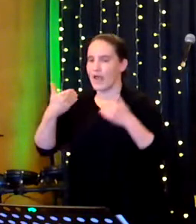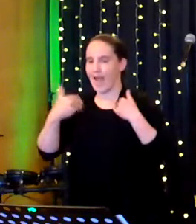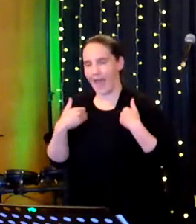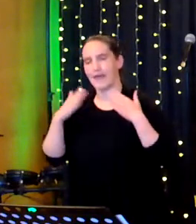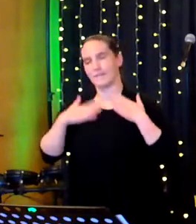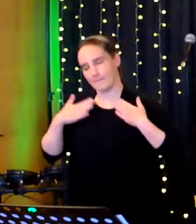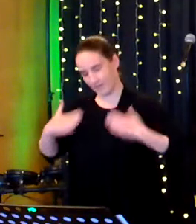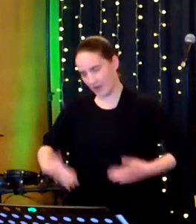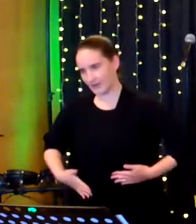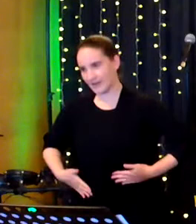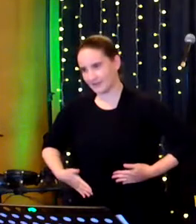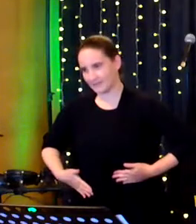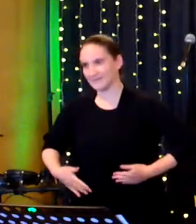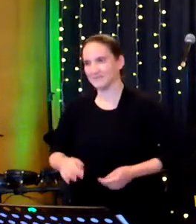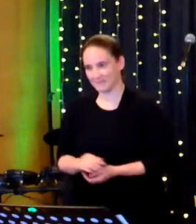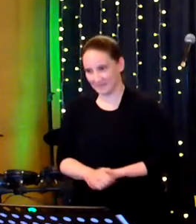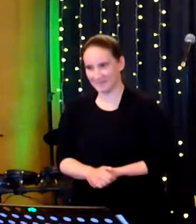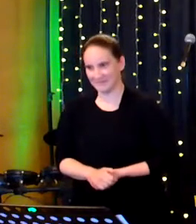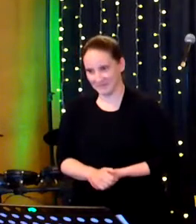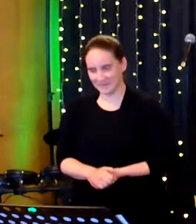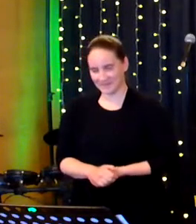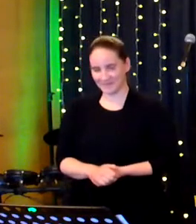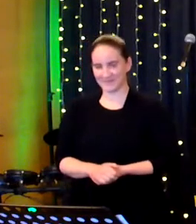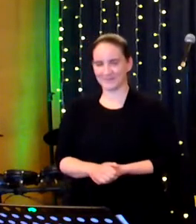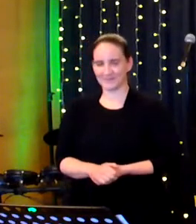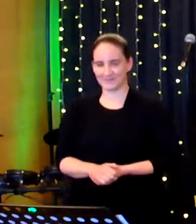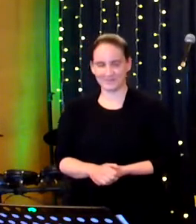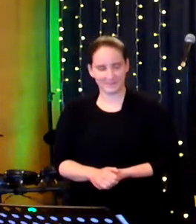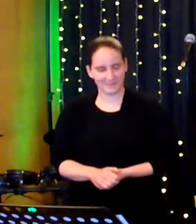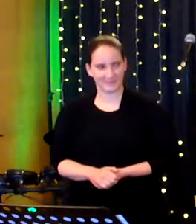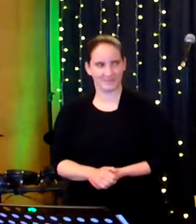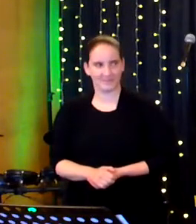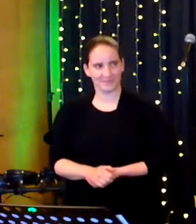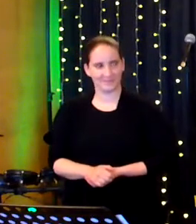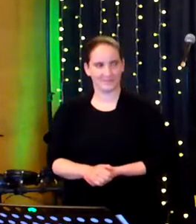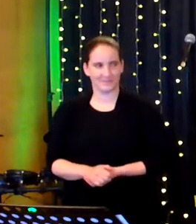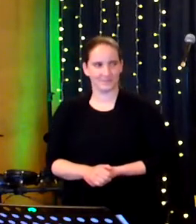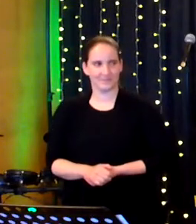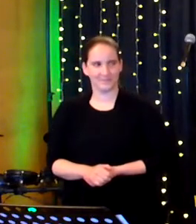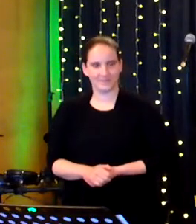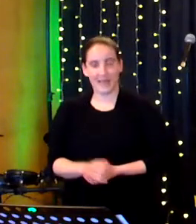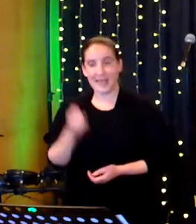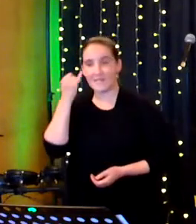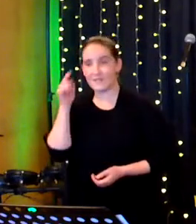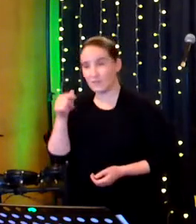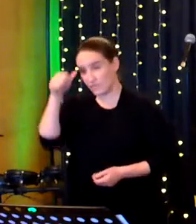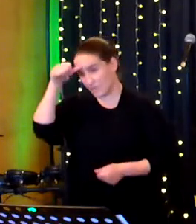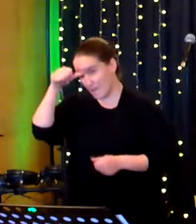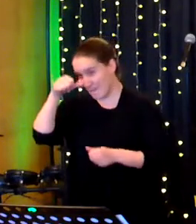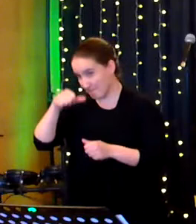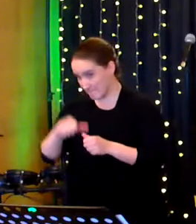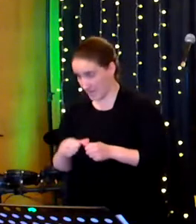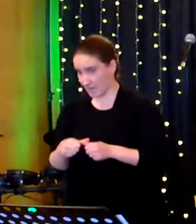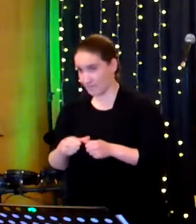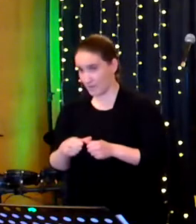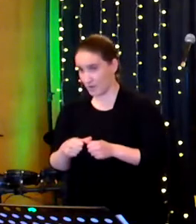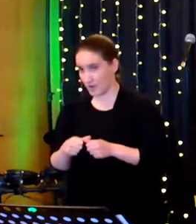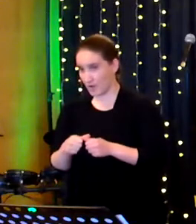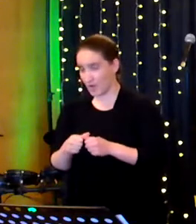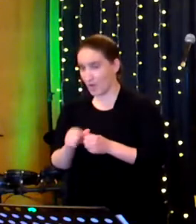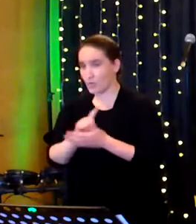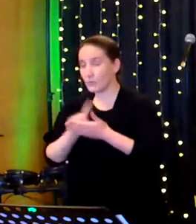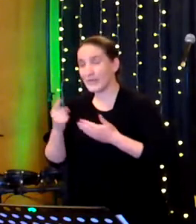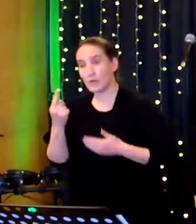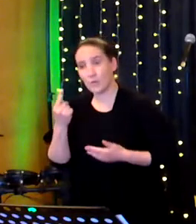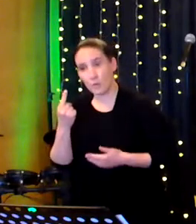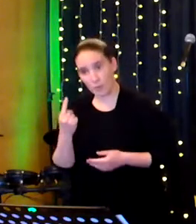Jesus before his earthly life and ministry. And if you remember, we talked about in week one, or if you